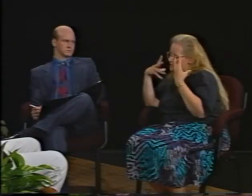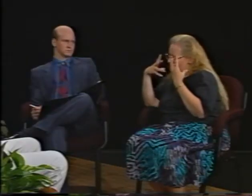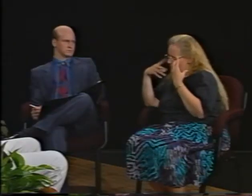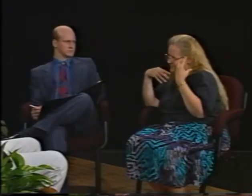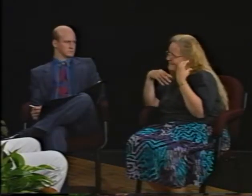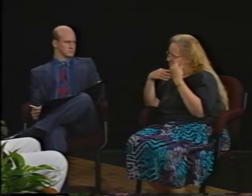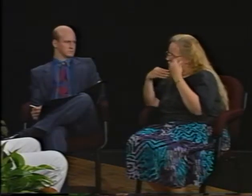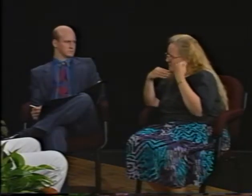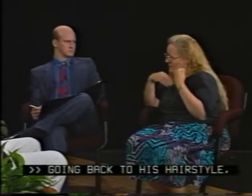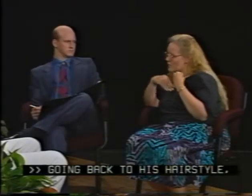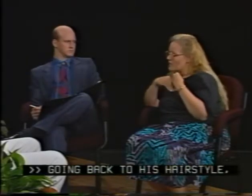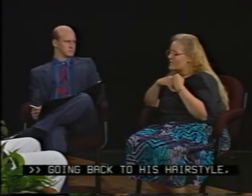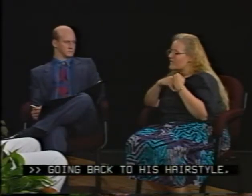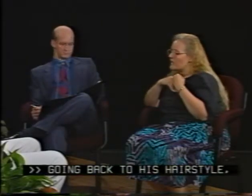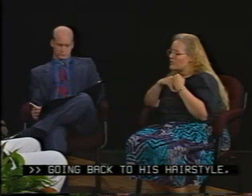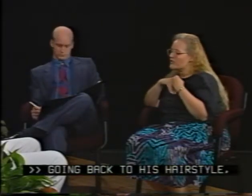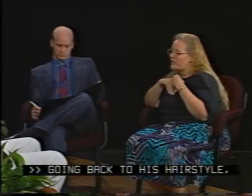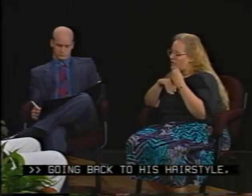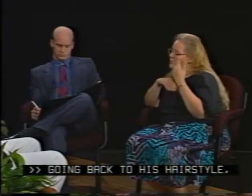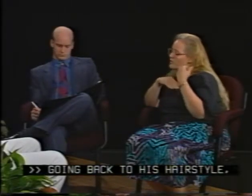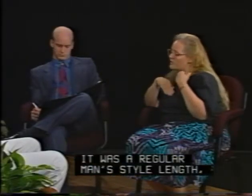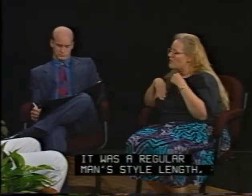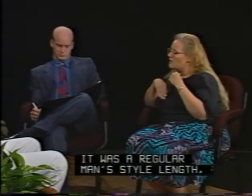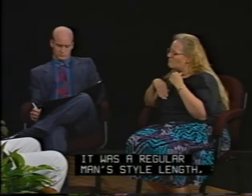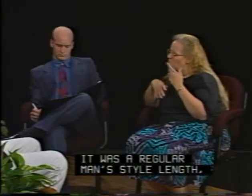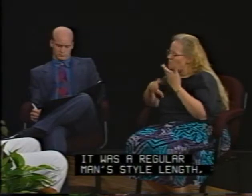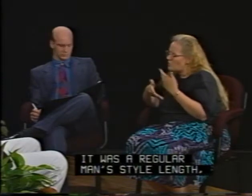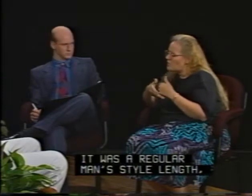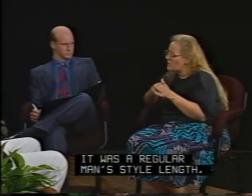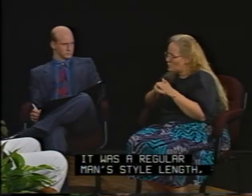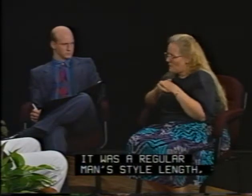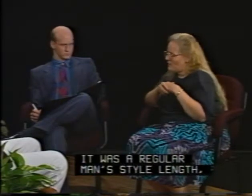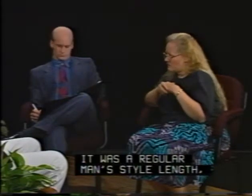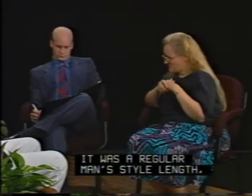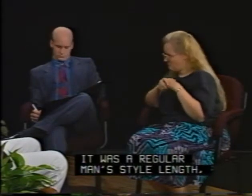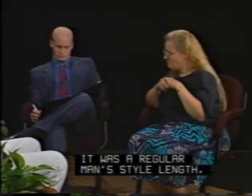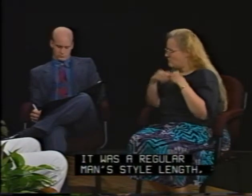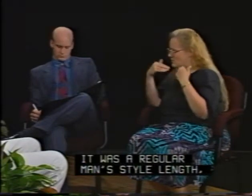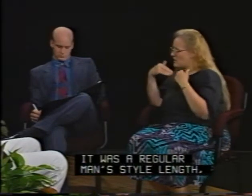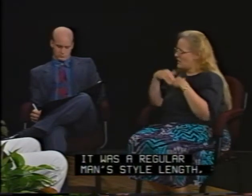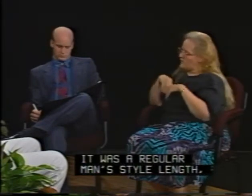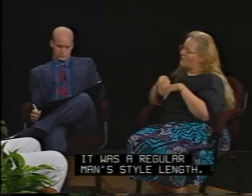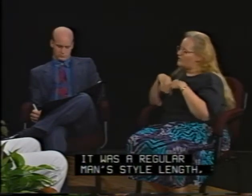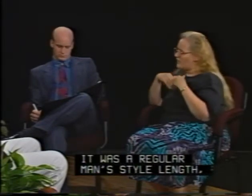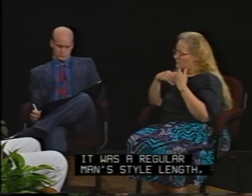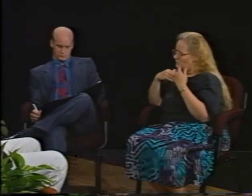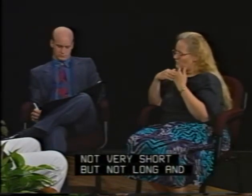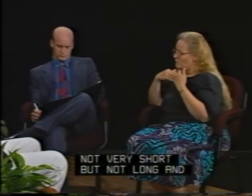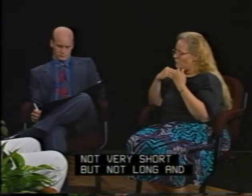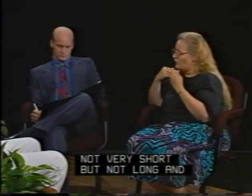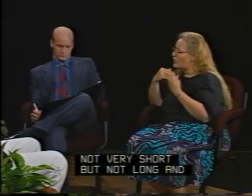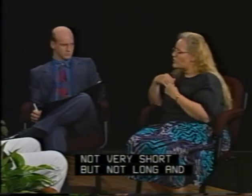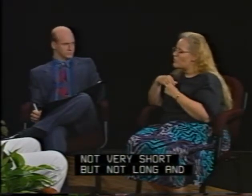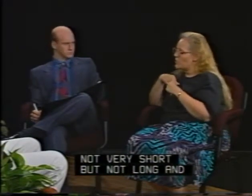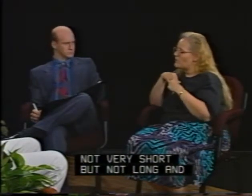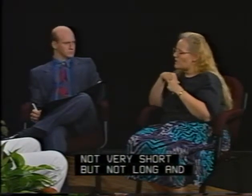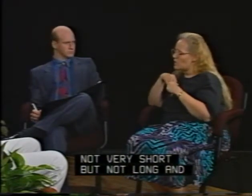His going back to his hairstyle, it was a regular man's style length, not very short, but not